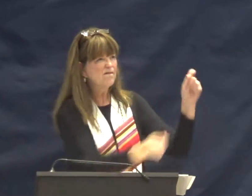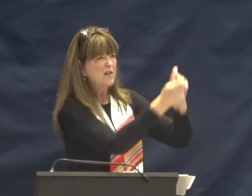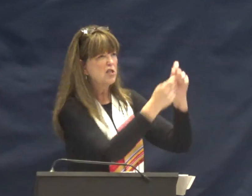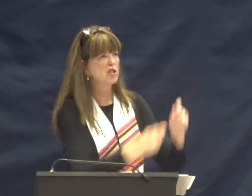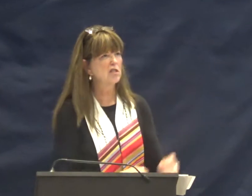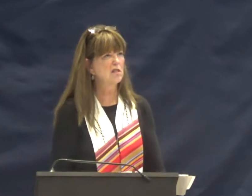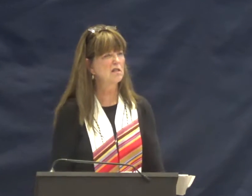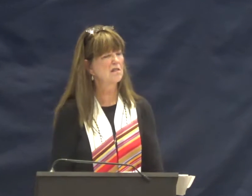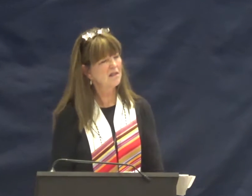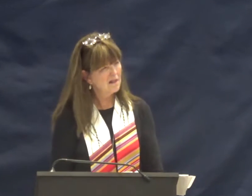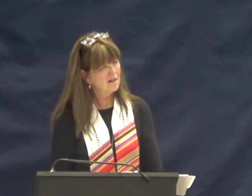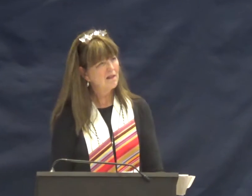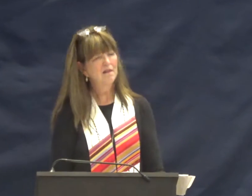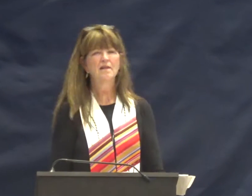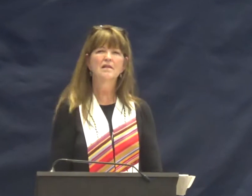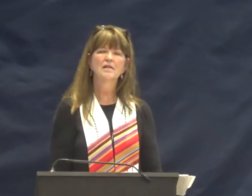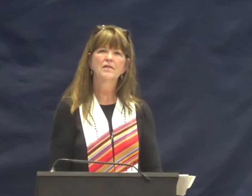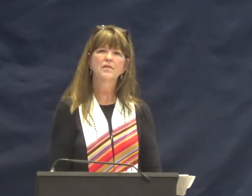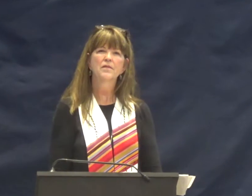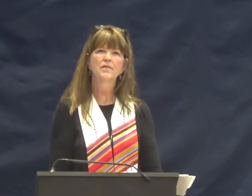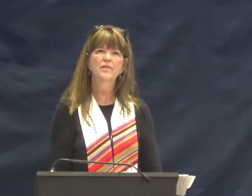Sometimes we seek revenge. Really.